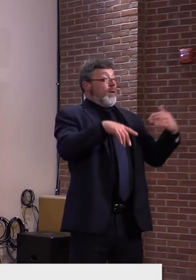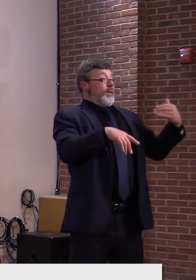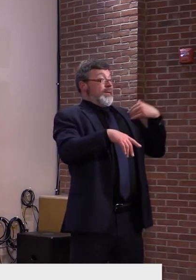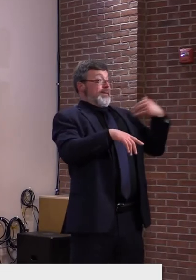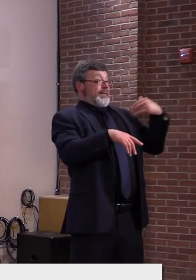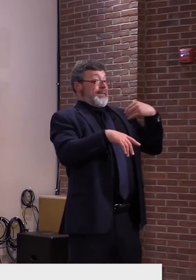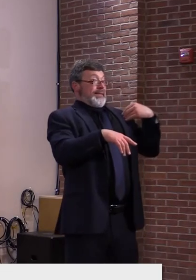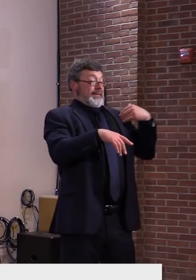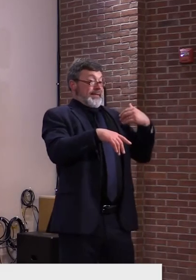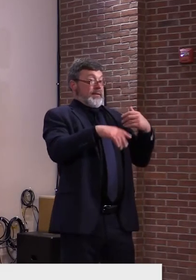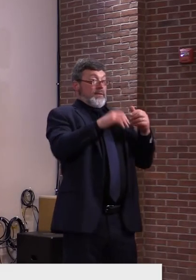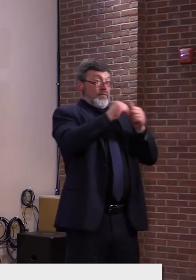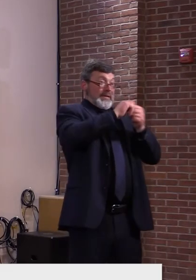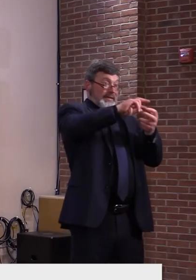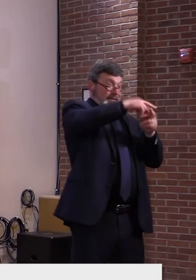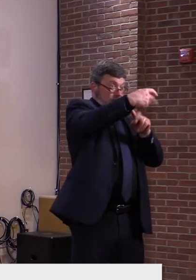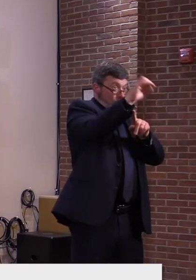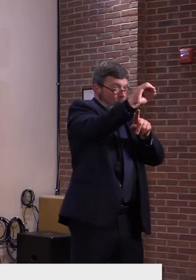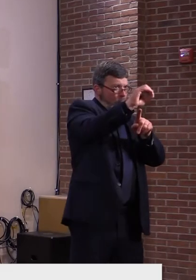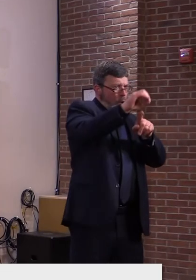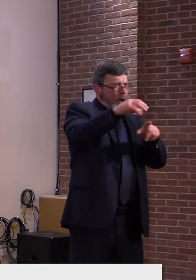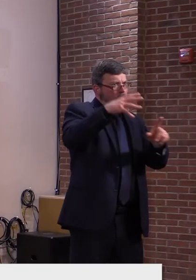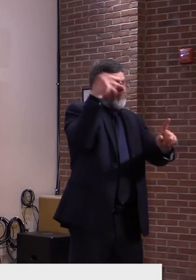overall case rate in general.